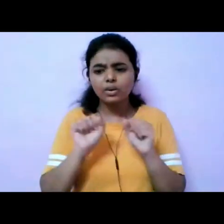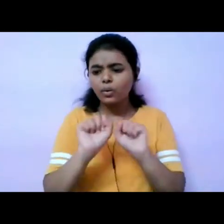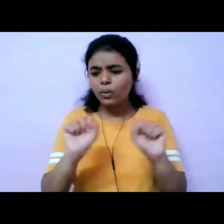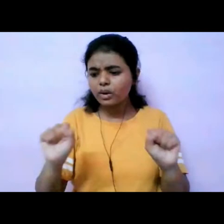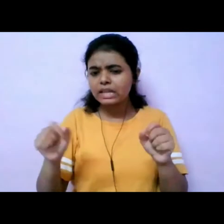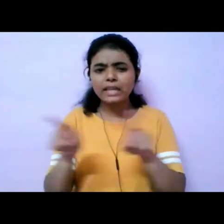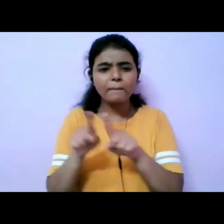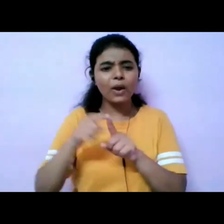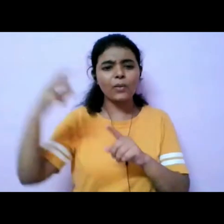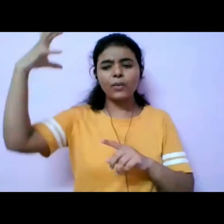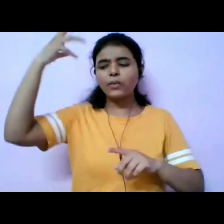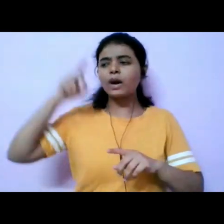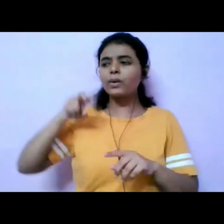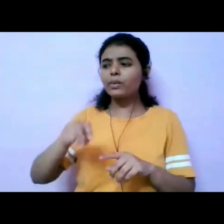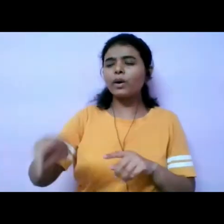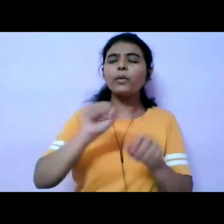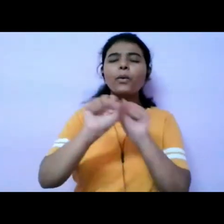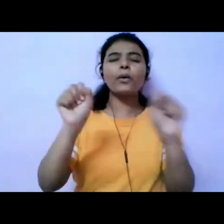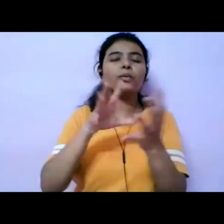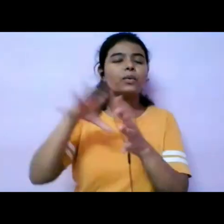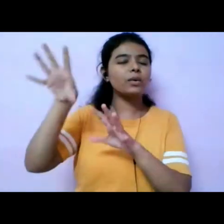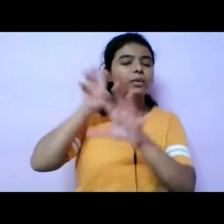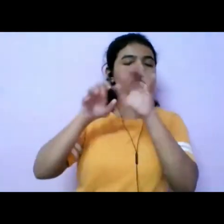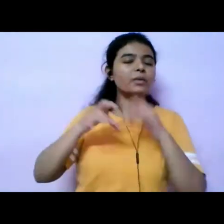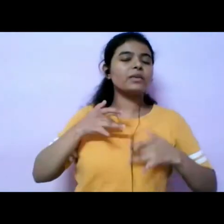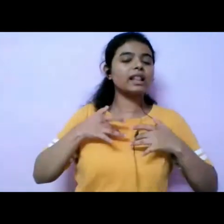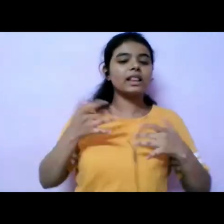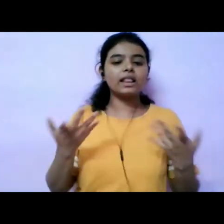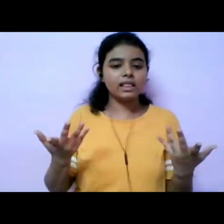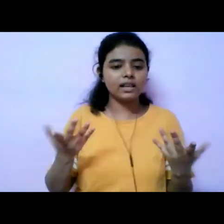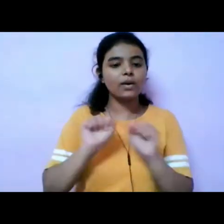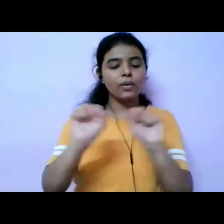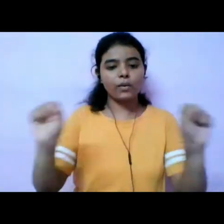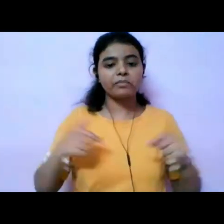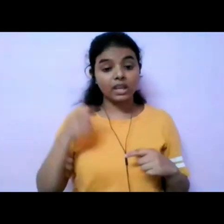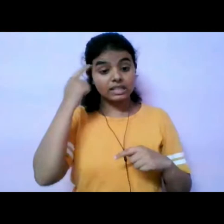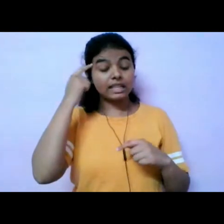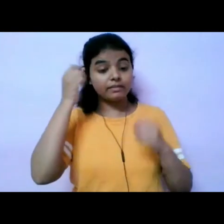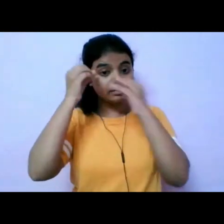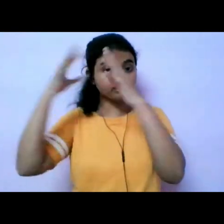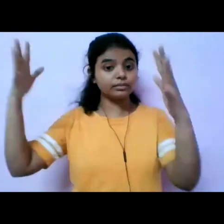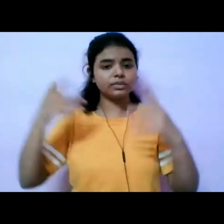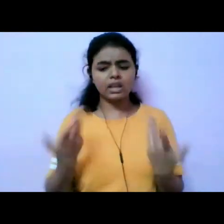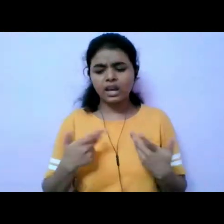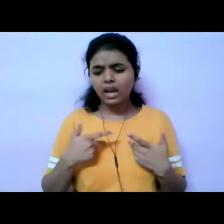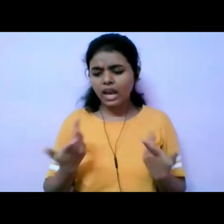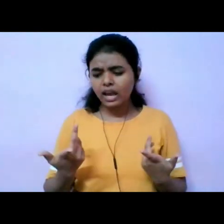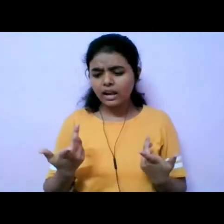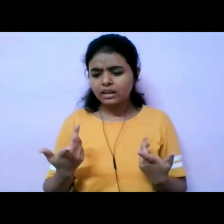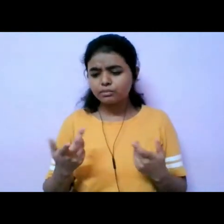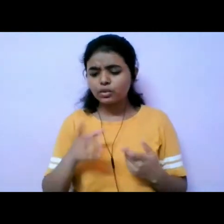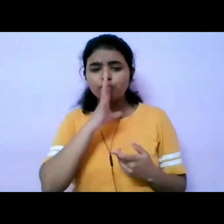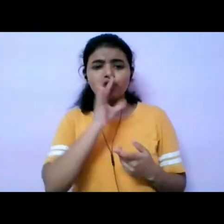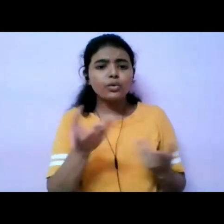walk in the sun. We must not imagine that our attempts to describe